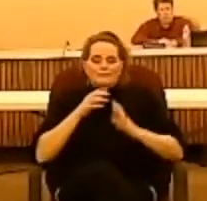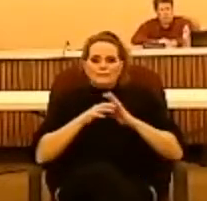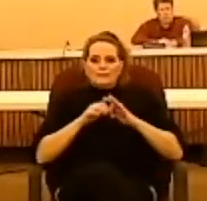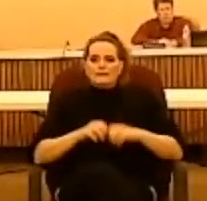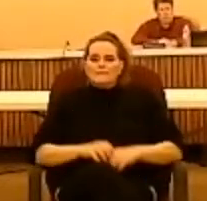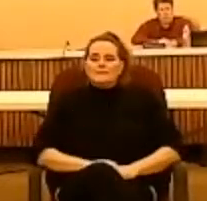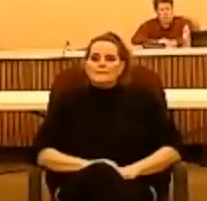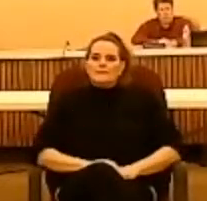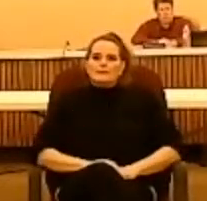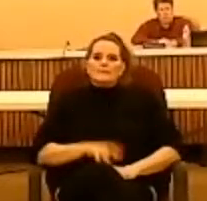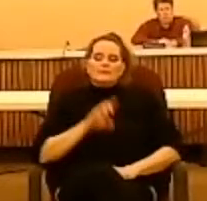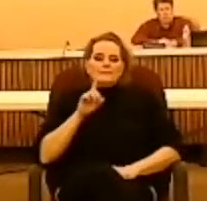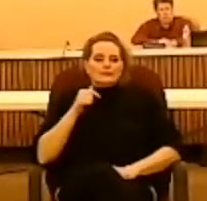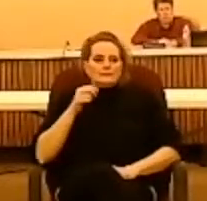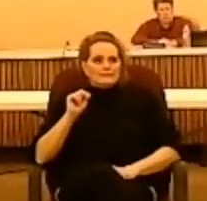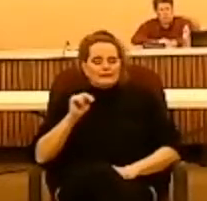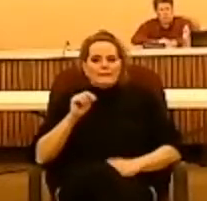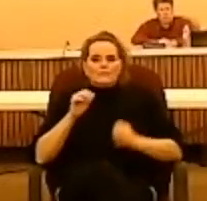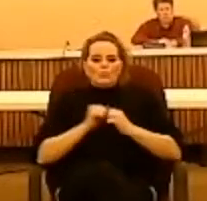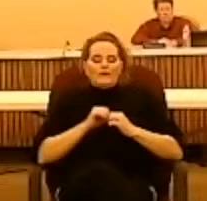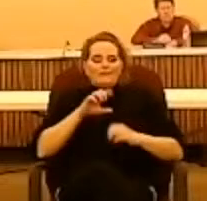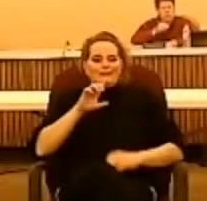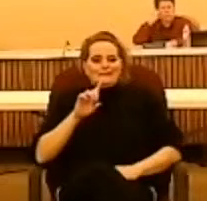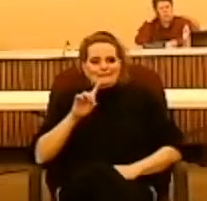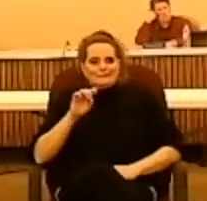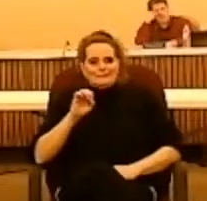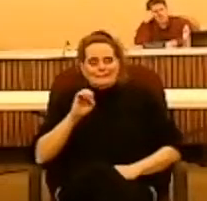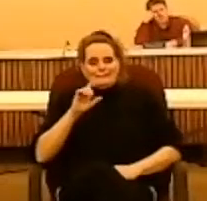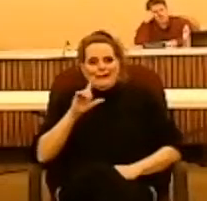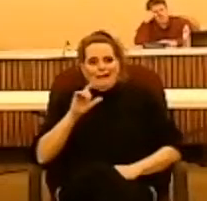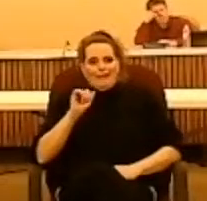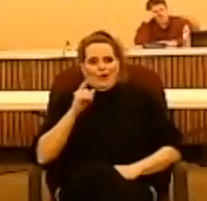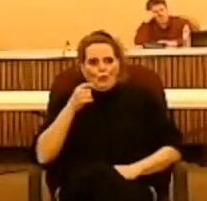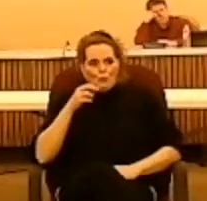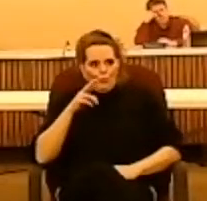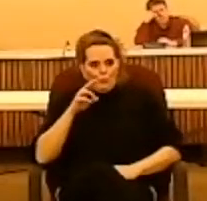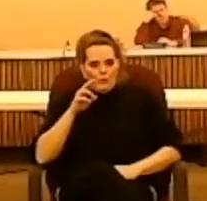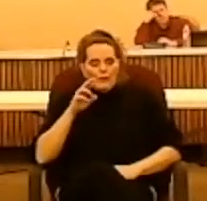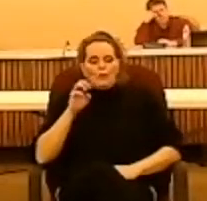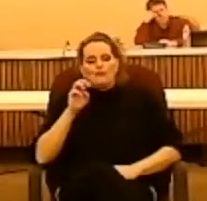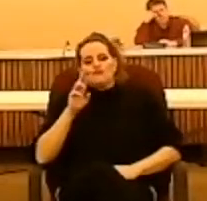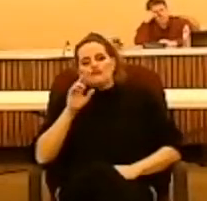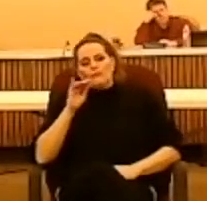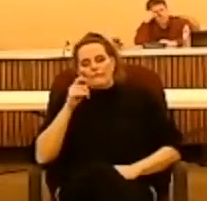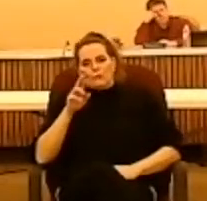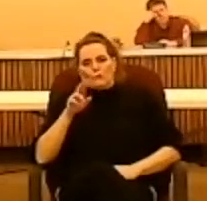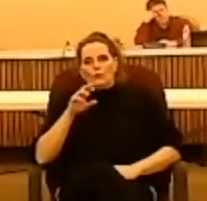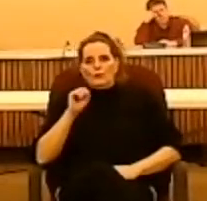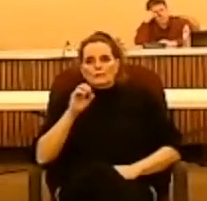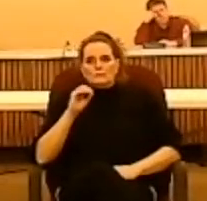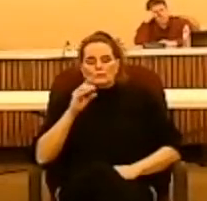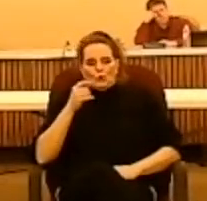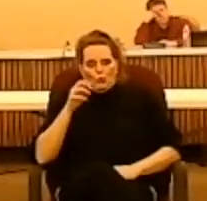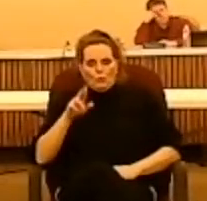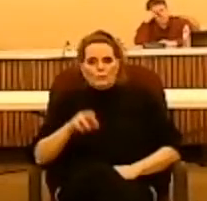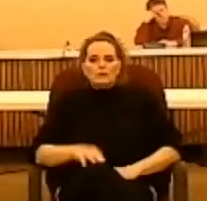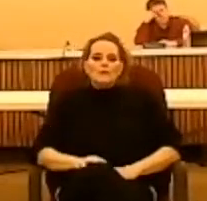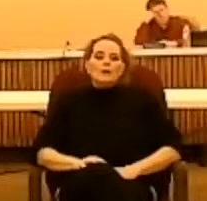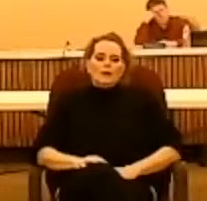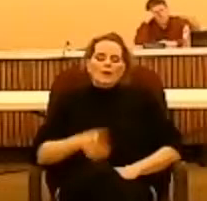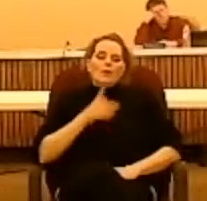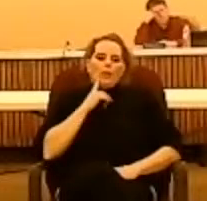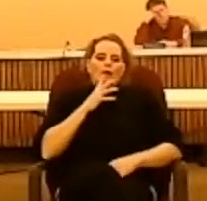Evening, everyone. Dan Cavatello with Delaware River Solar. Good to see you, Don. That is correct. It can power approximately